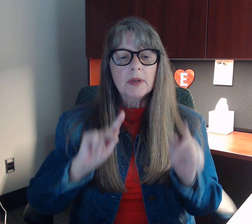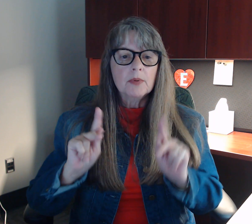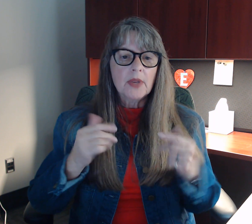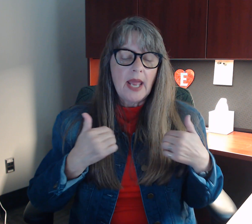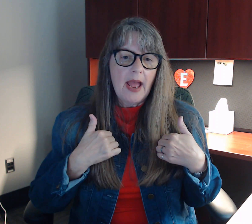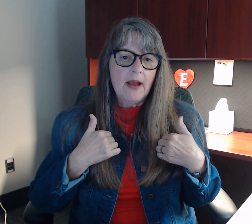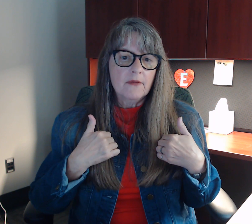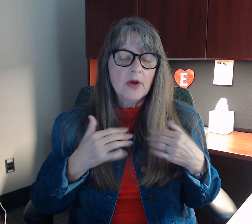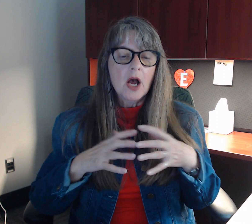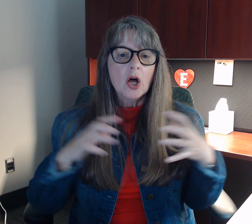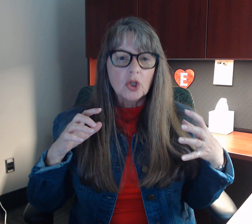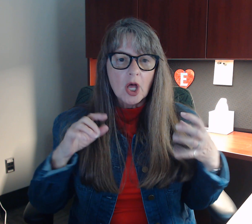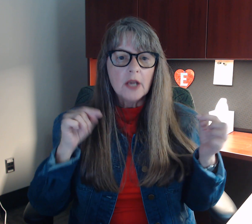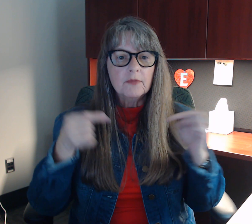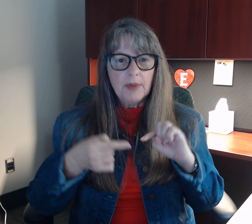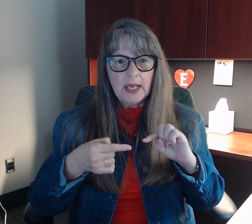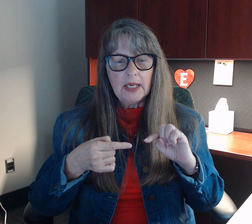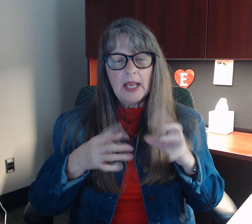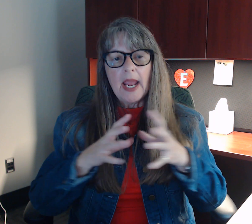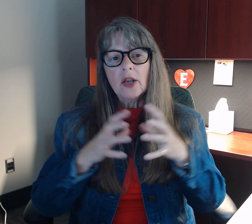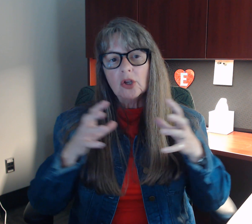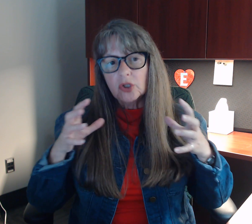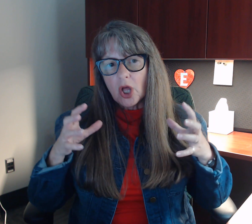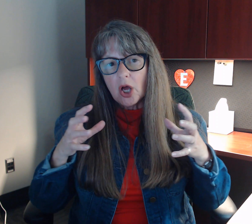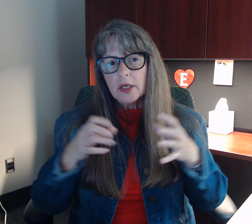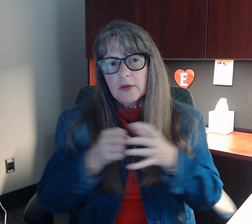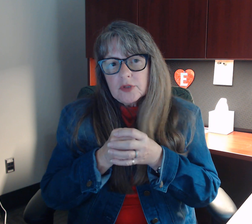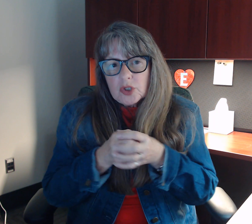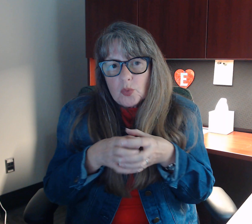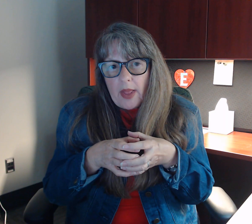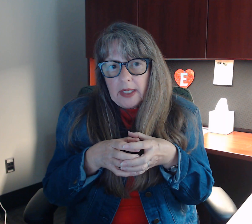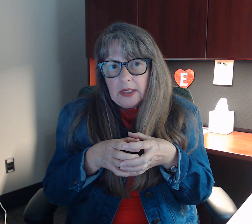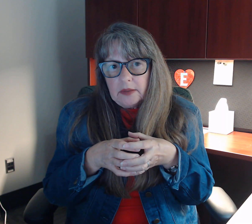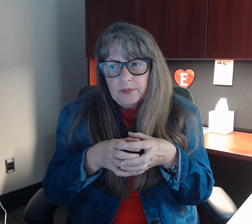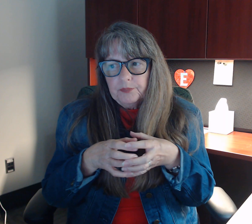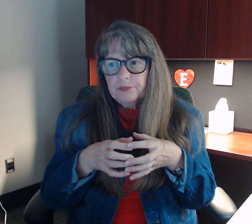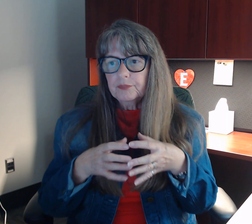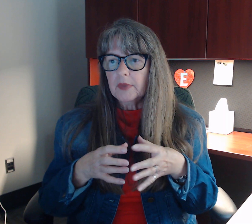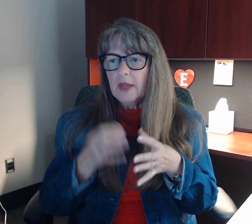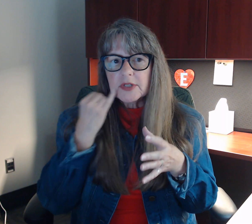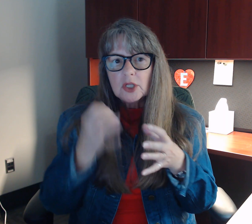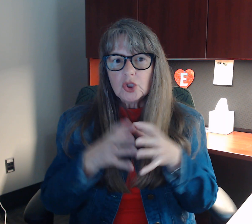that have a lot of pain and a lot of swelling, if it's a lot.